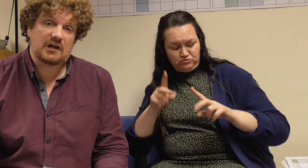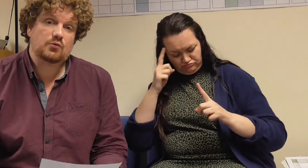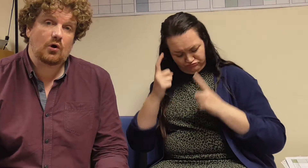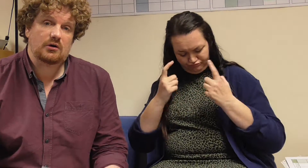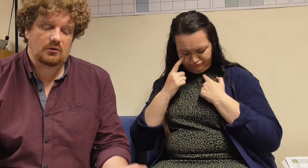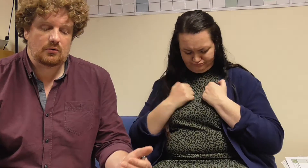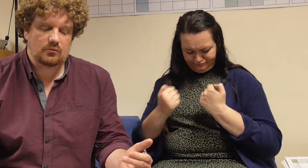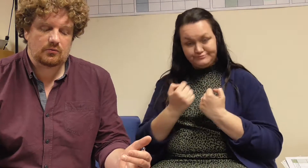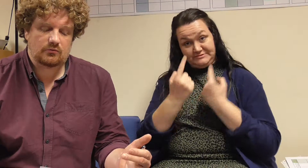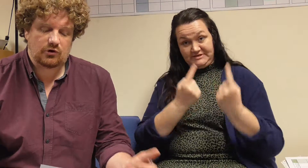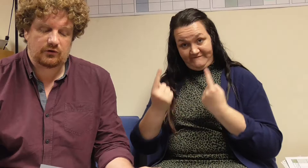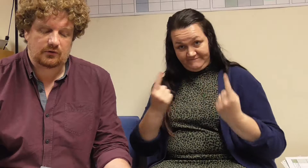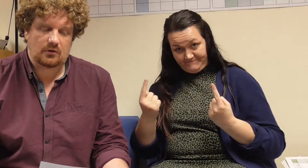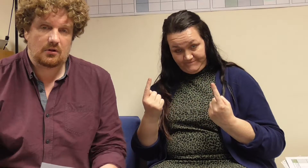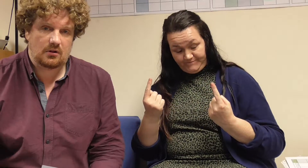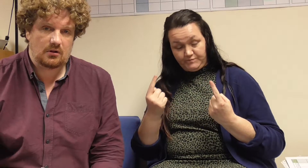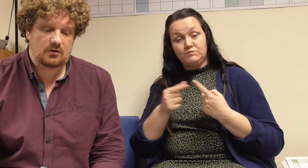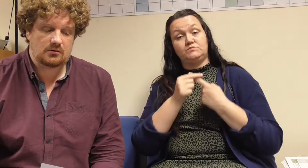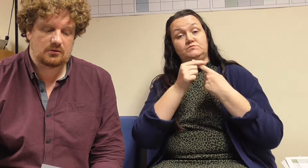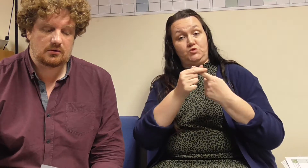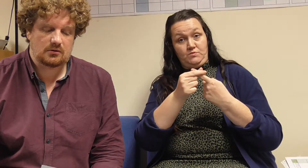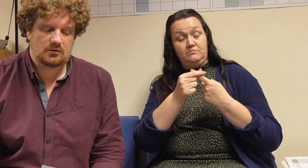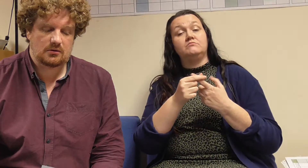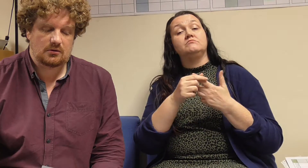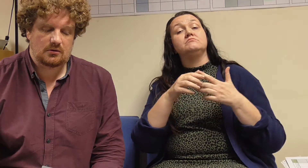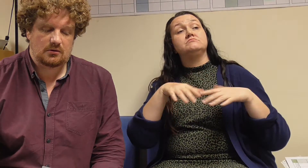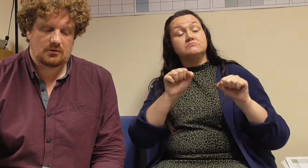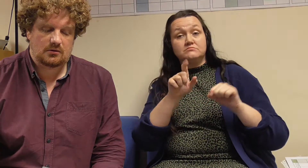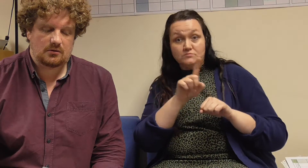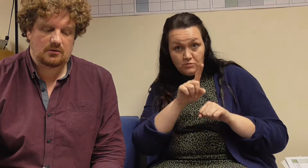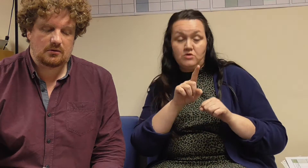So stage 1, rehearsal.